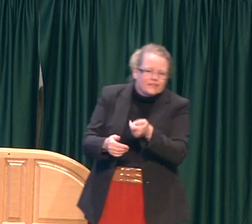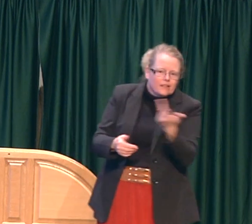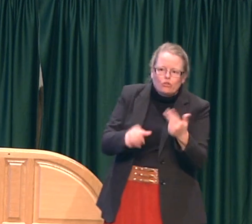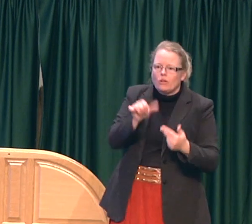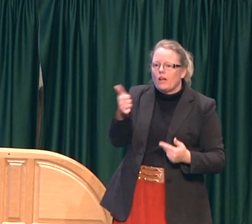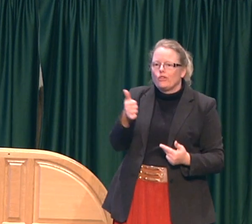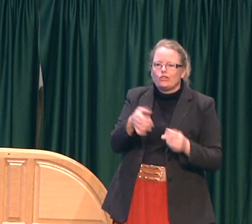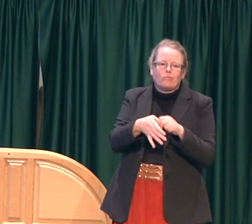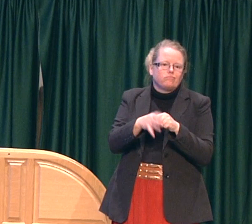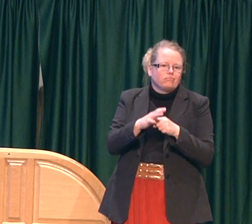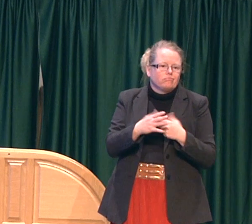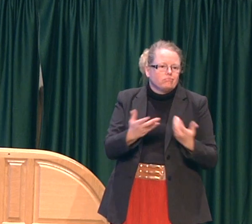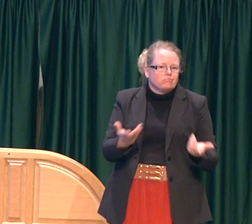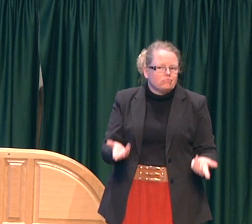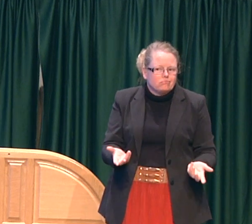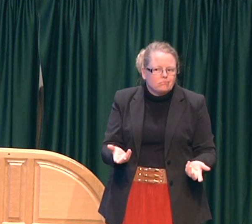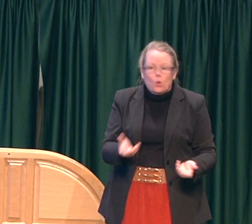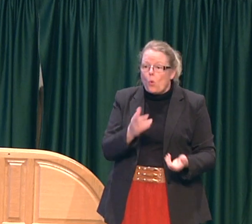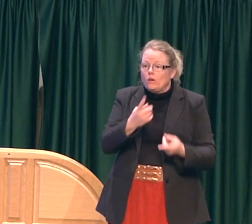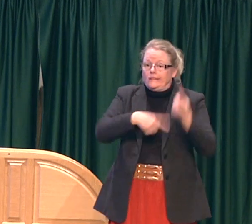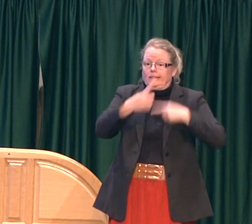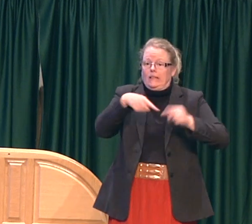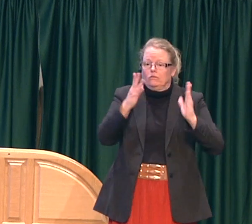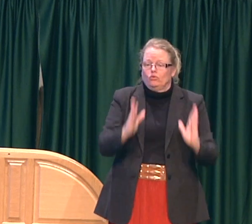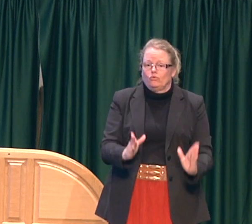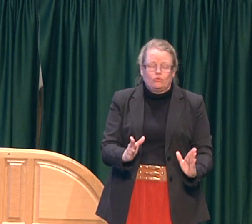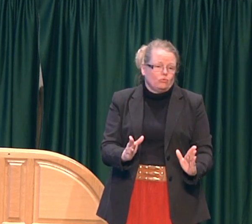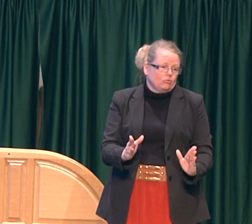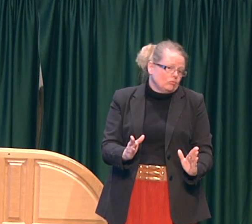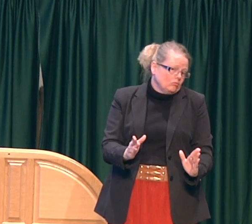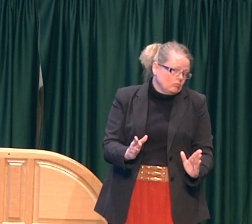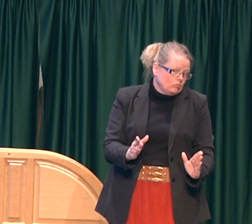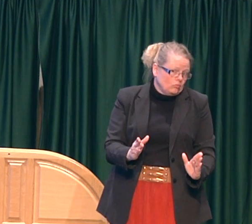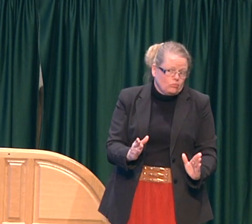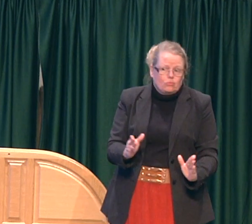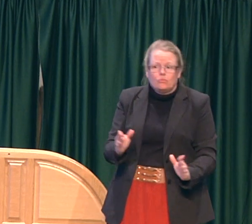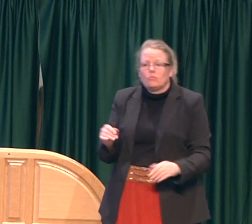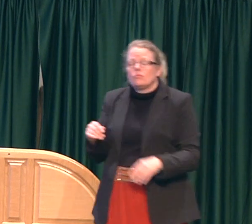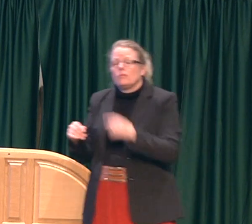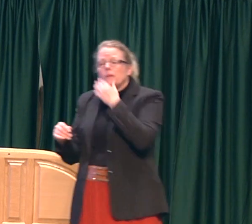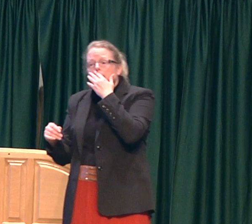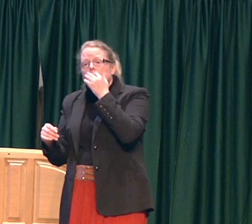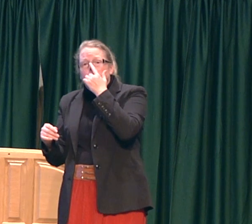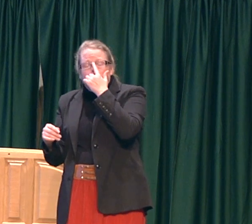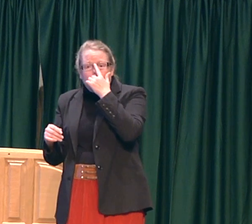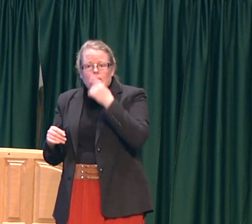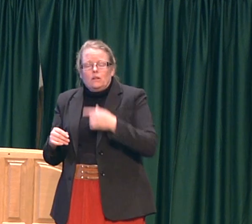just one interpreter who's qualified, and there may be others who are signers, but not technically qualified to work